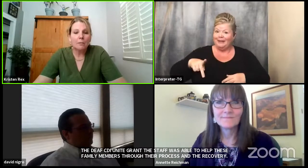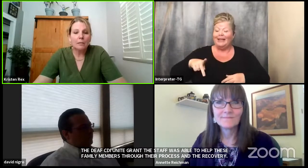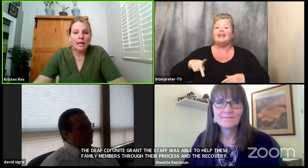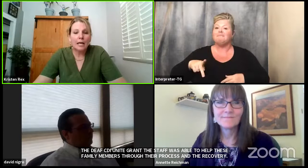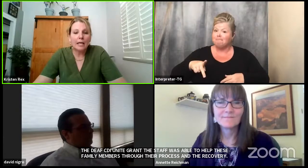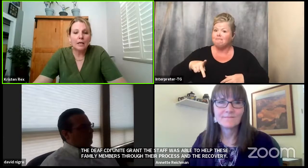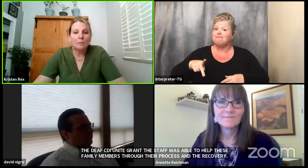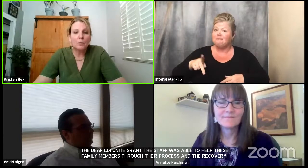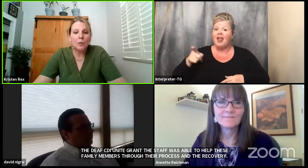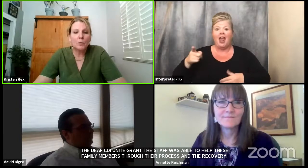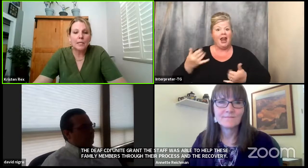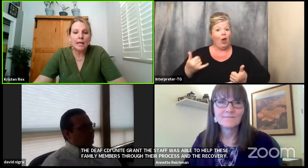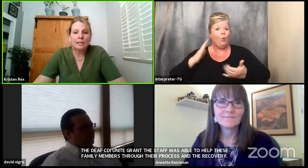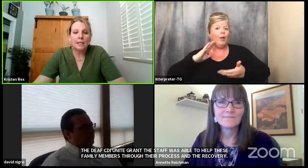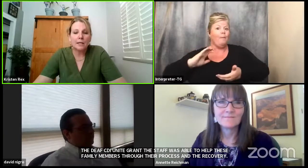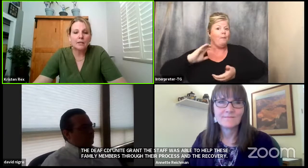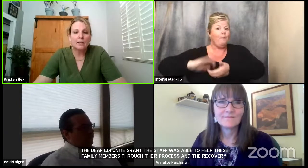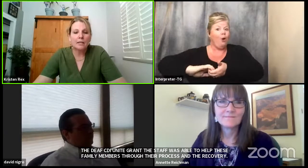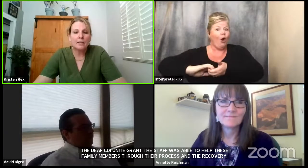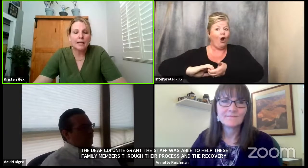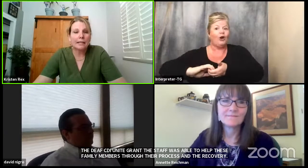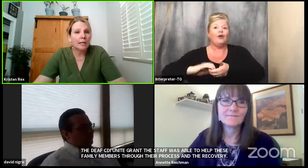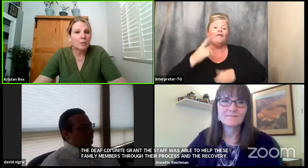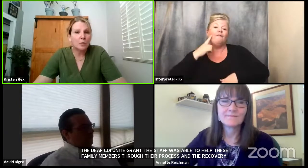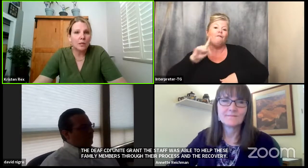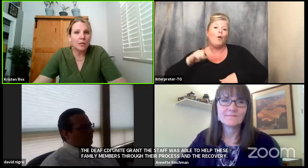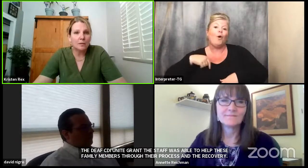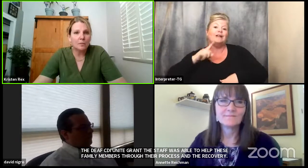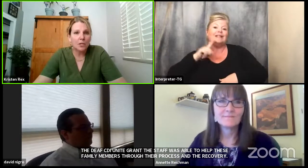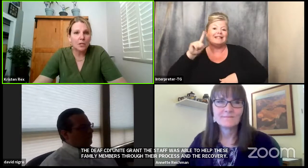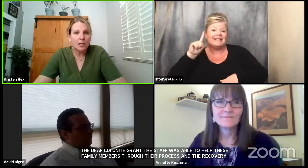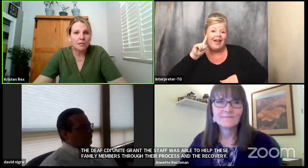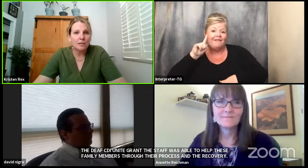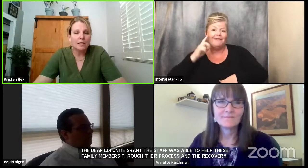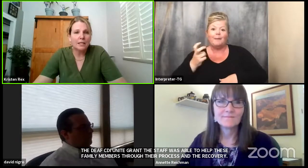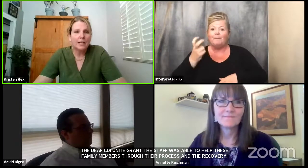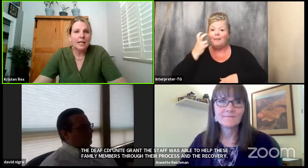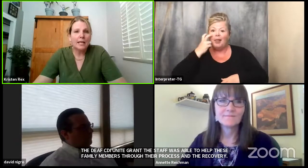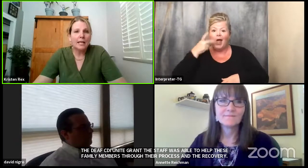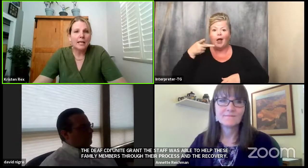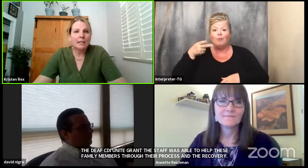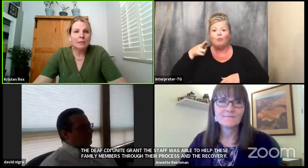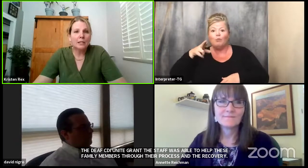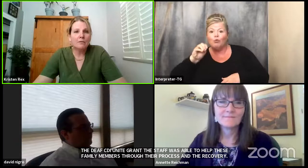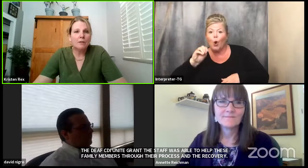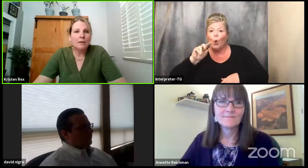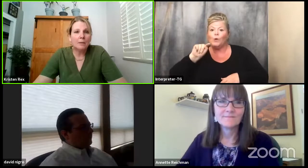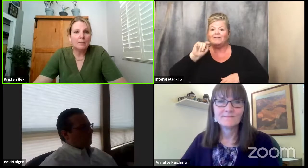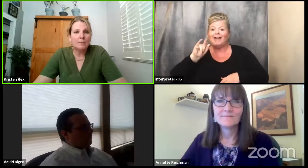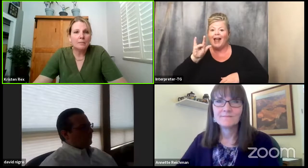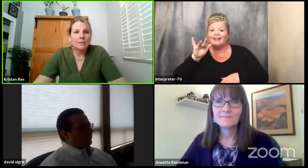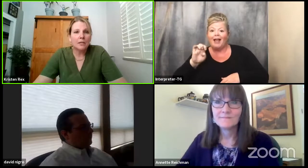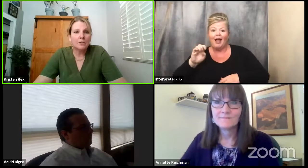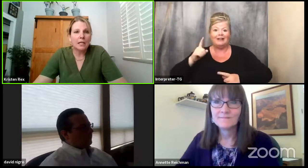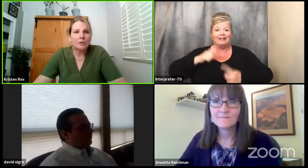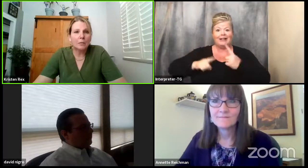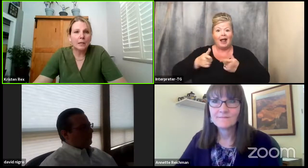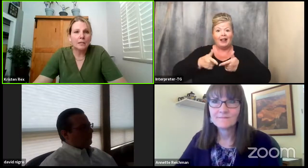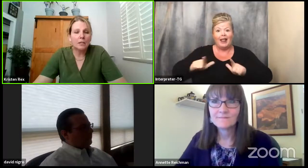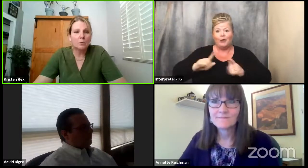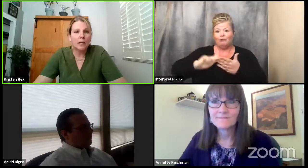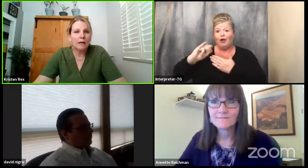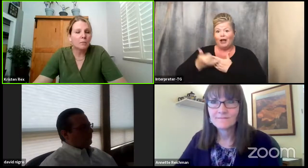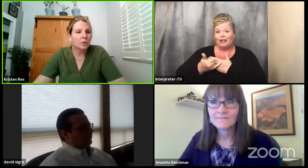deaf-blind pro-tactile sign language project And I believe Dr.